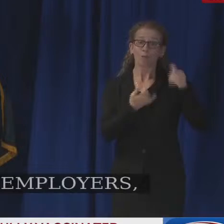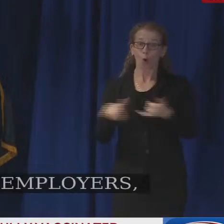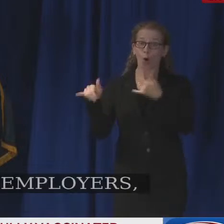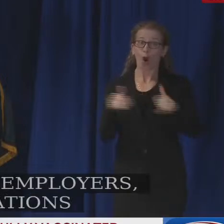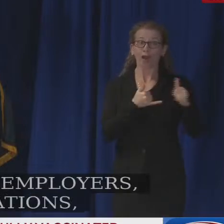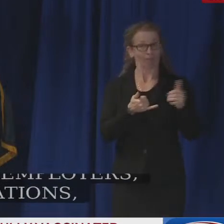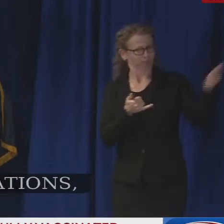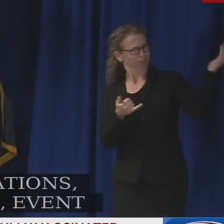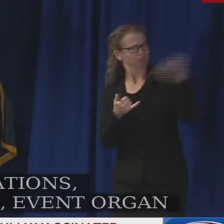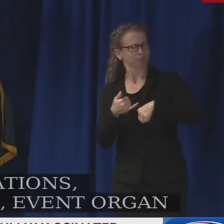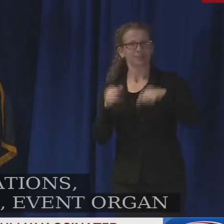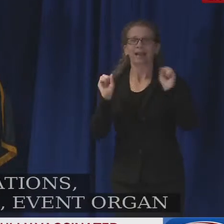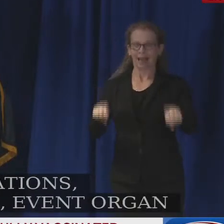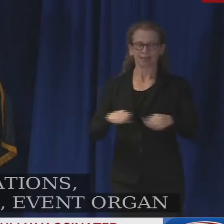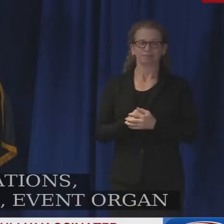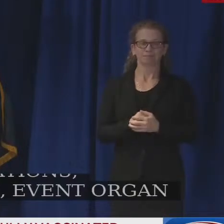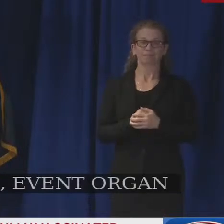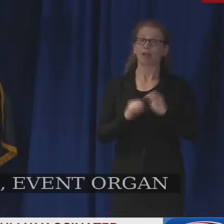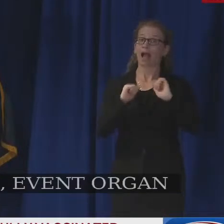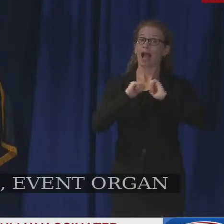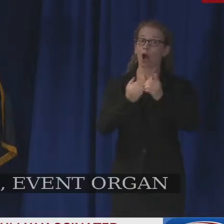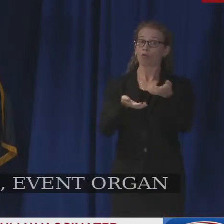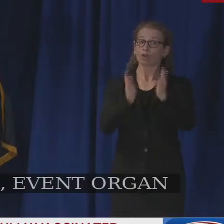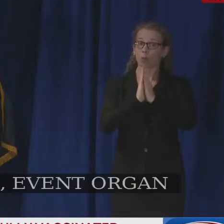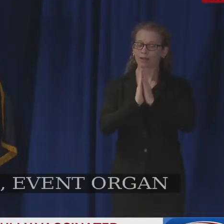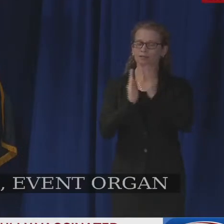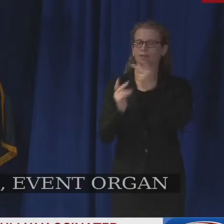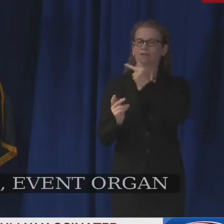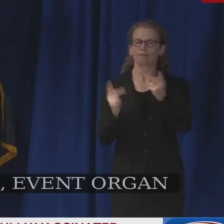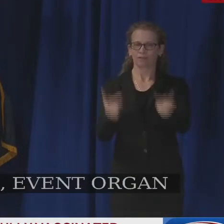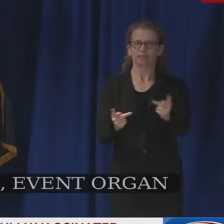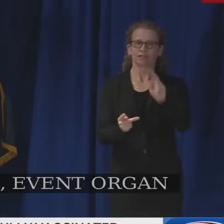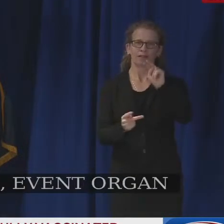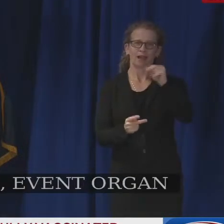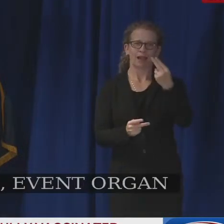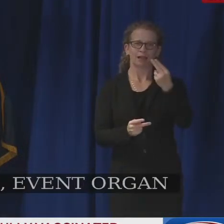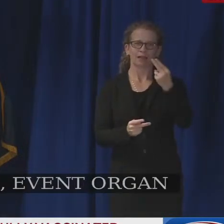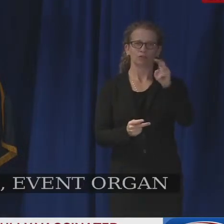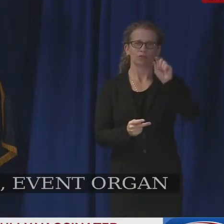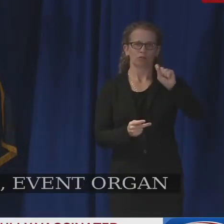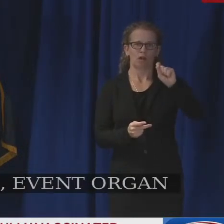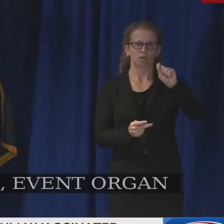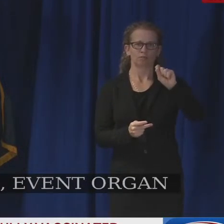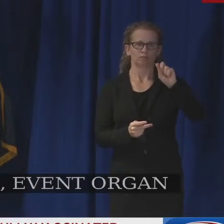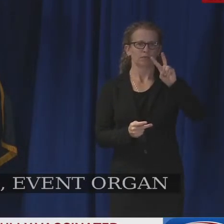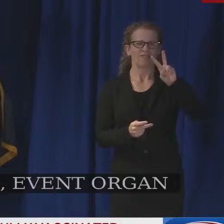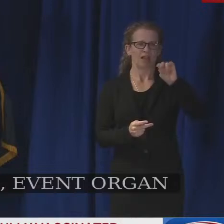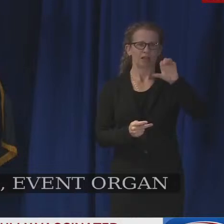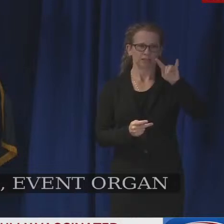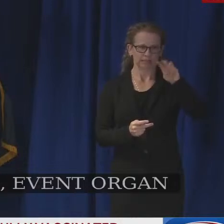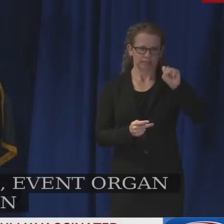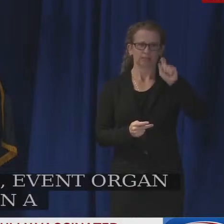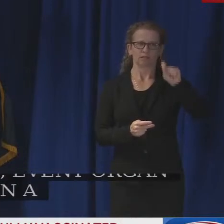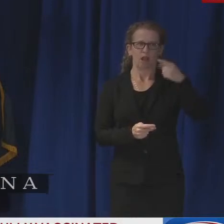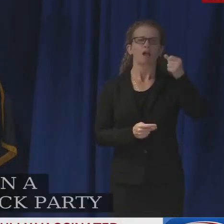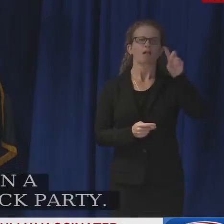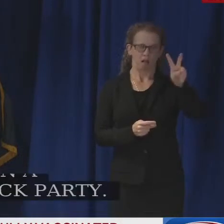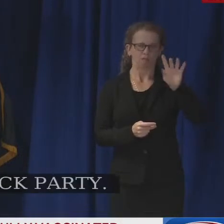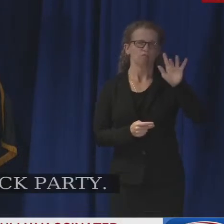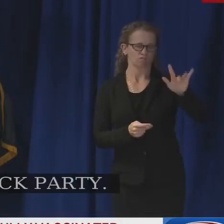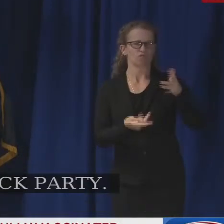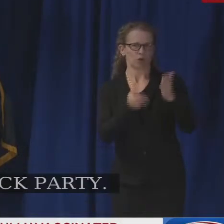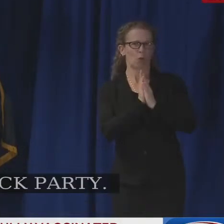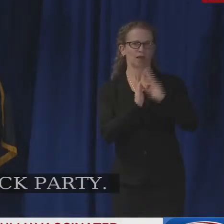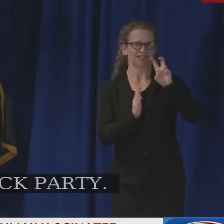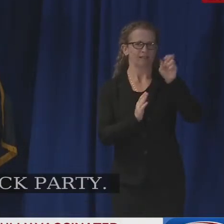you can visit vaccines.nh.gov and click on the Book the Van button. So far, we've received more than 100